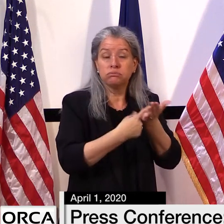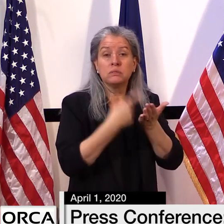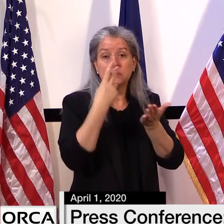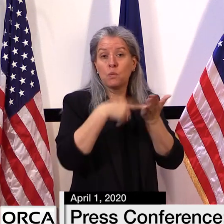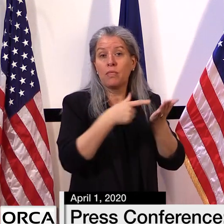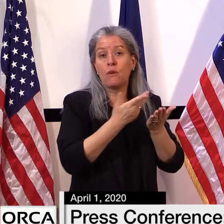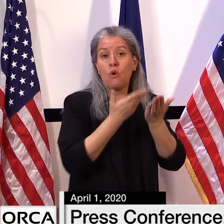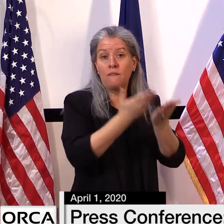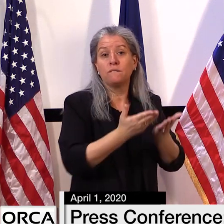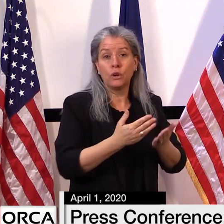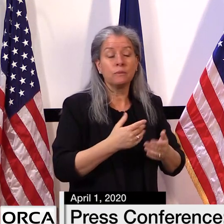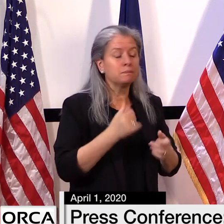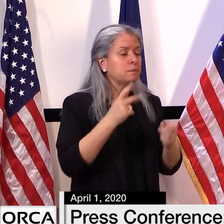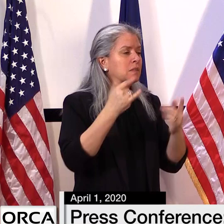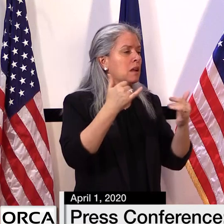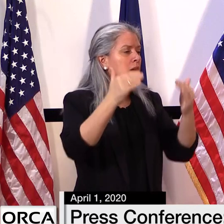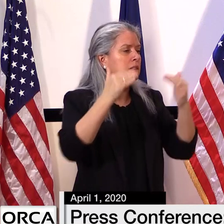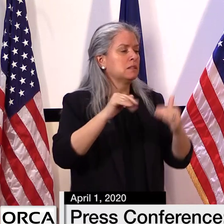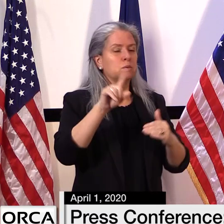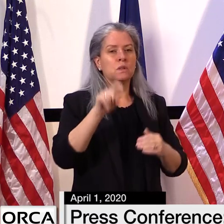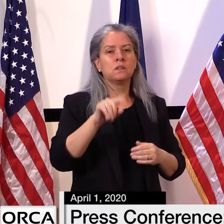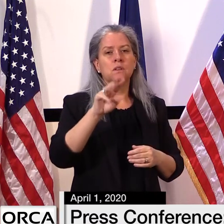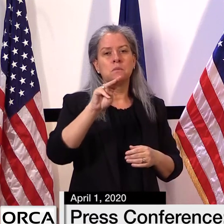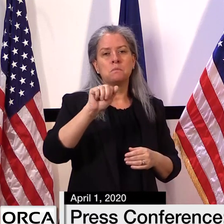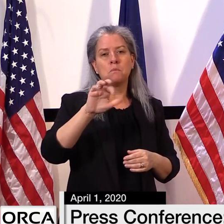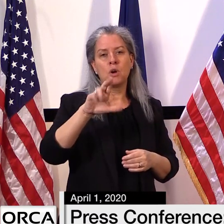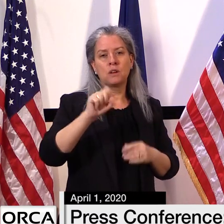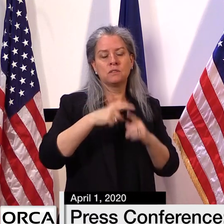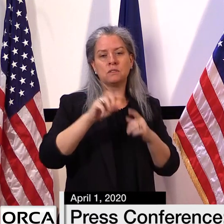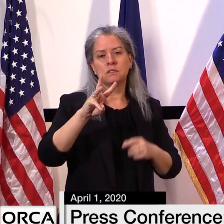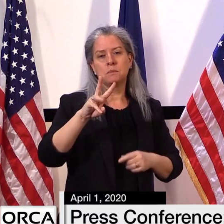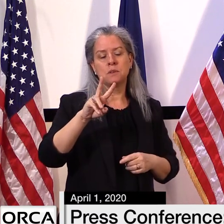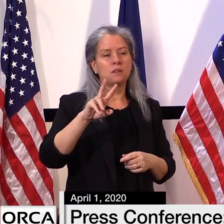Thank you, Governor. All right, Marcus from WVMT.